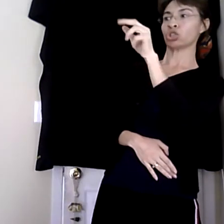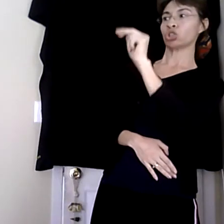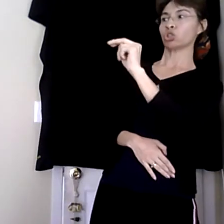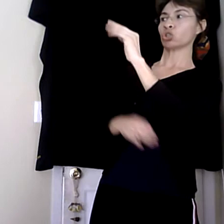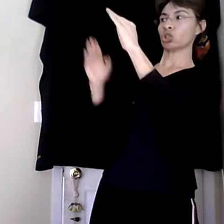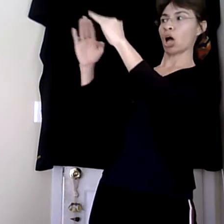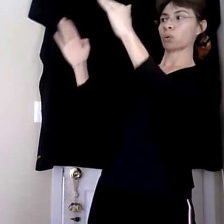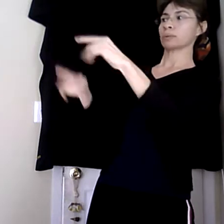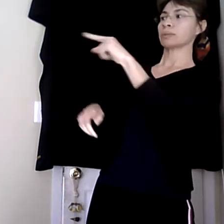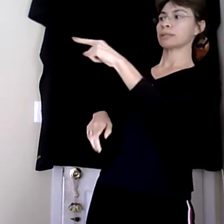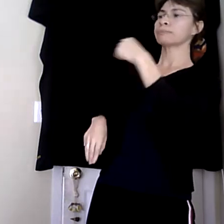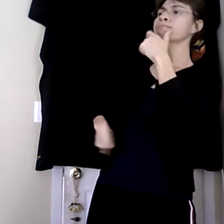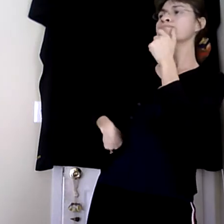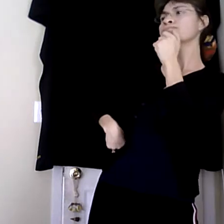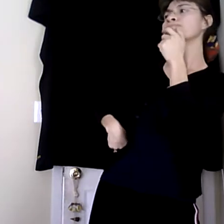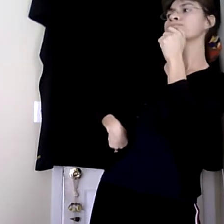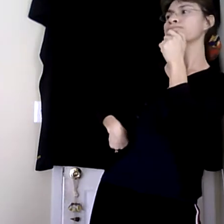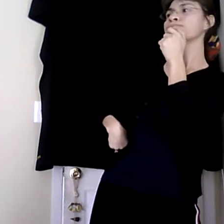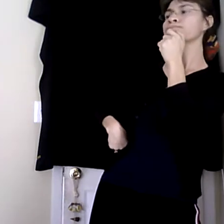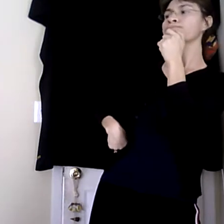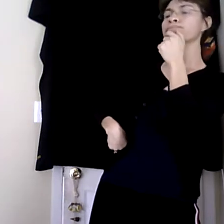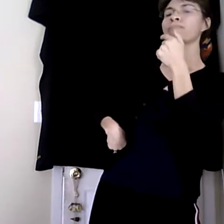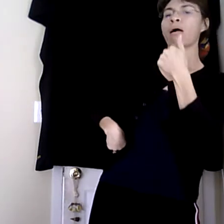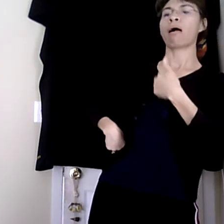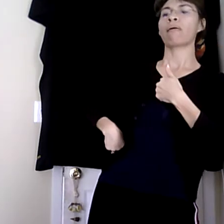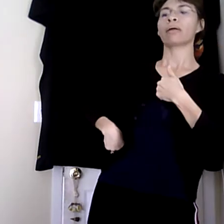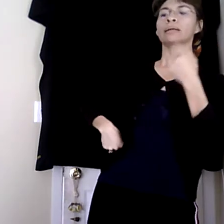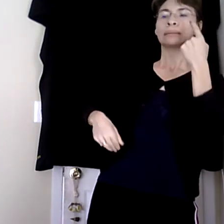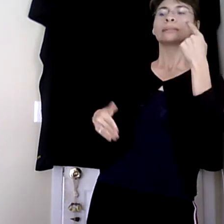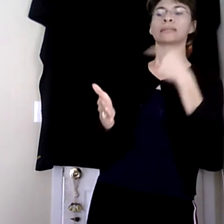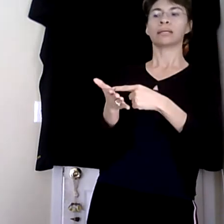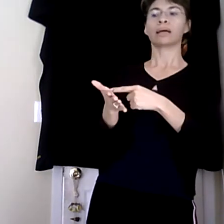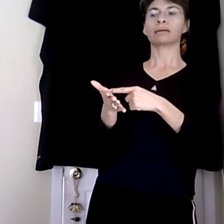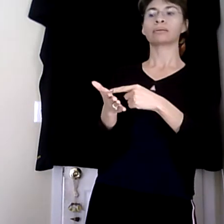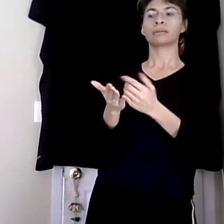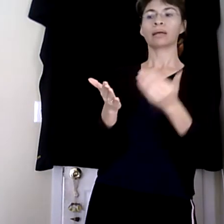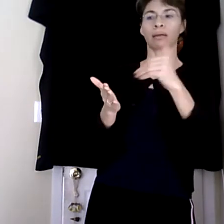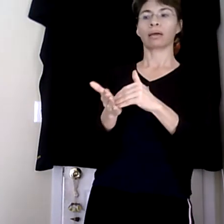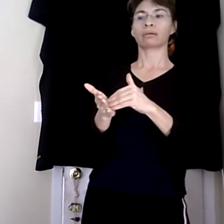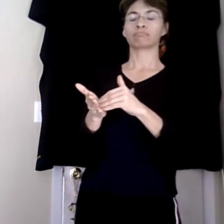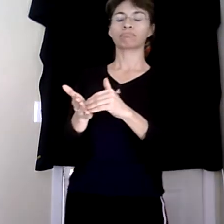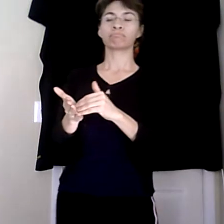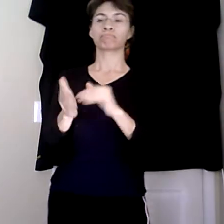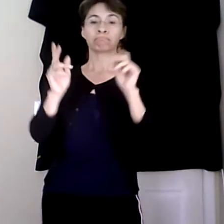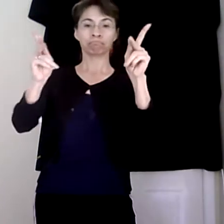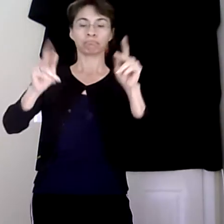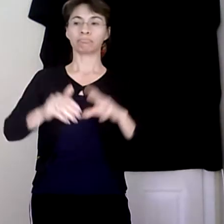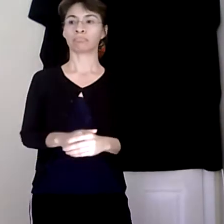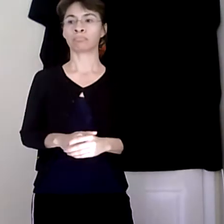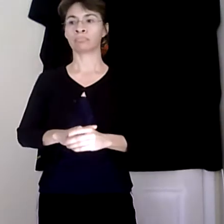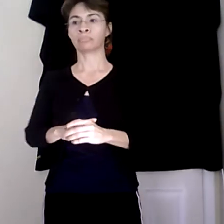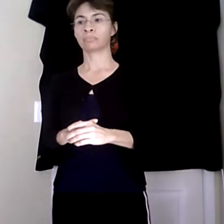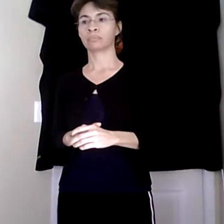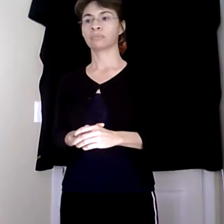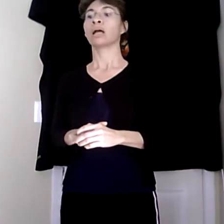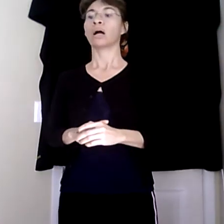will check into that. Okay, and I will check and make sure that it isn't actually coming from your house. It just sounds like it from